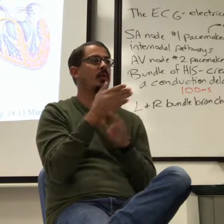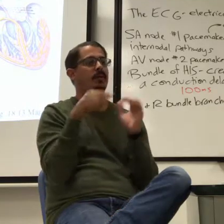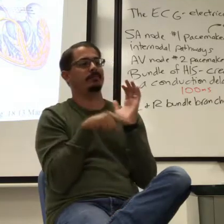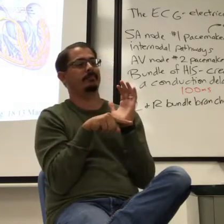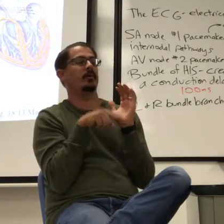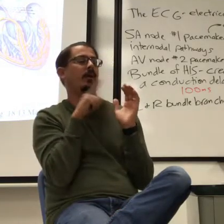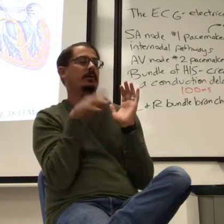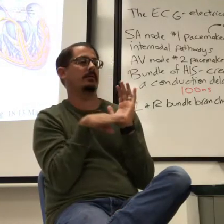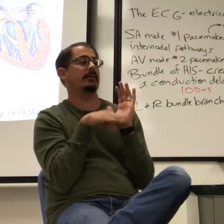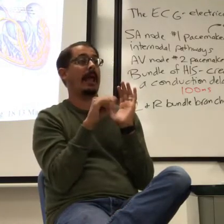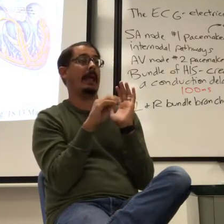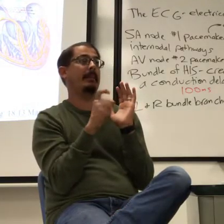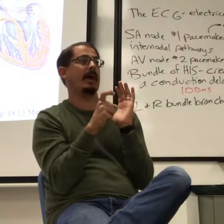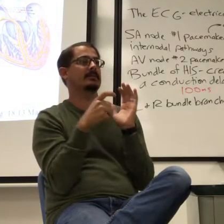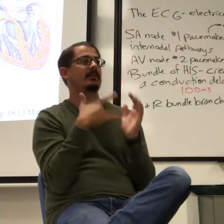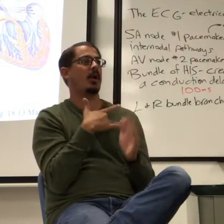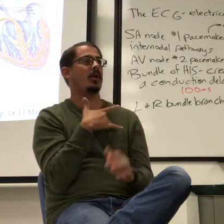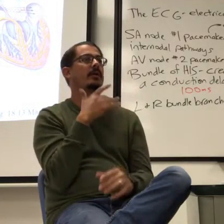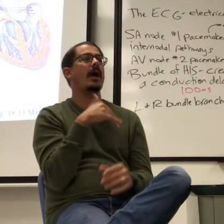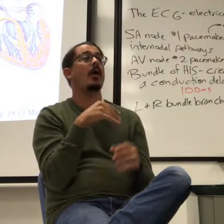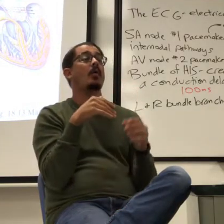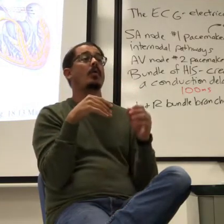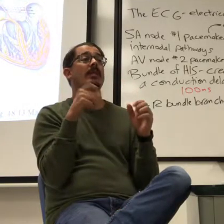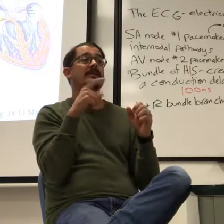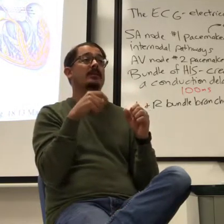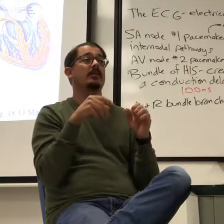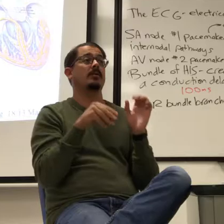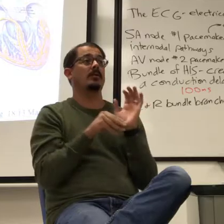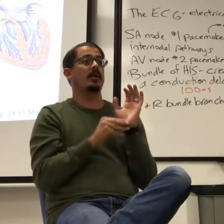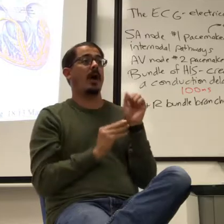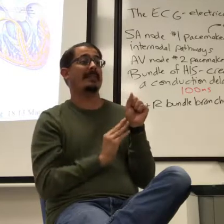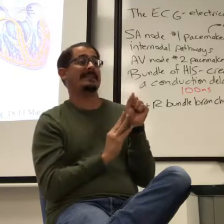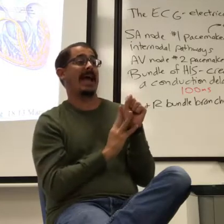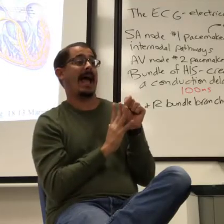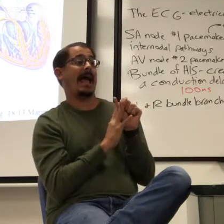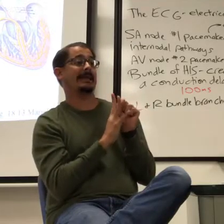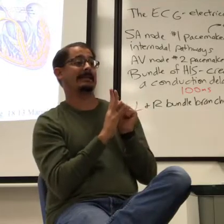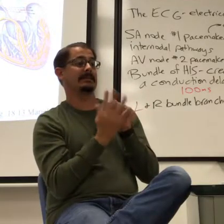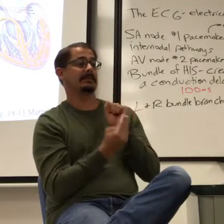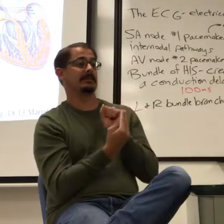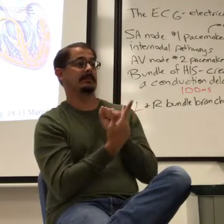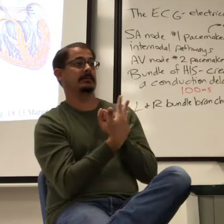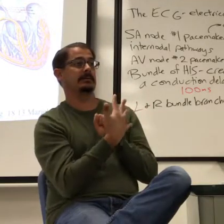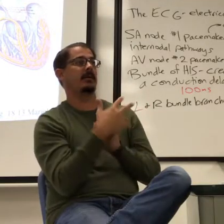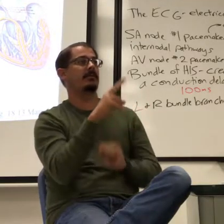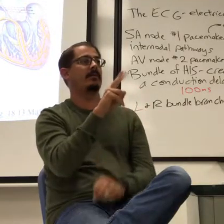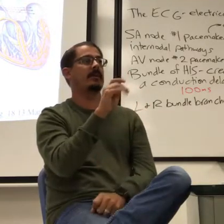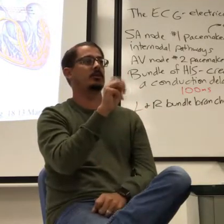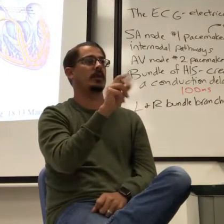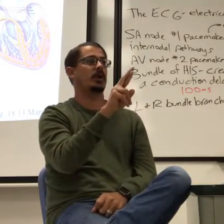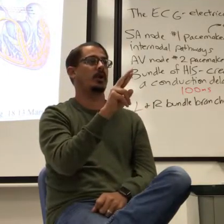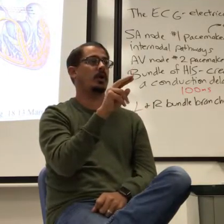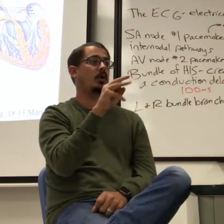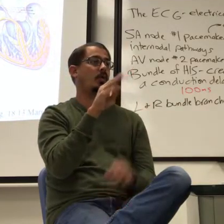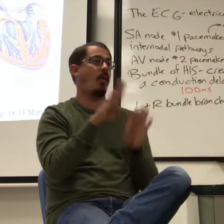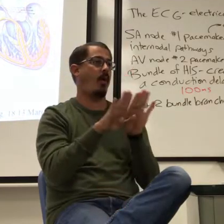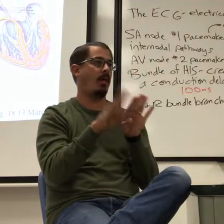apex of the heart. And now the signal will spread up the sides of the ventricular wall. And as it does